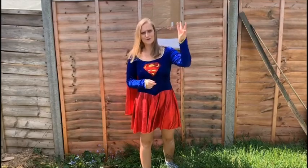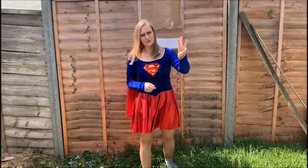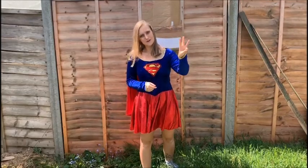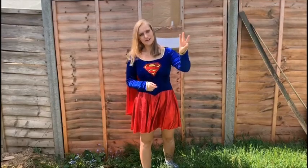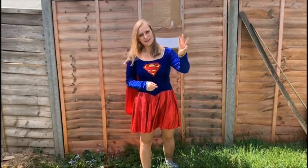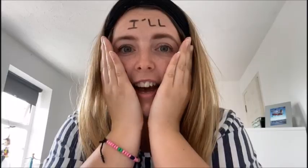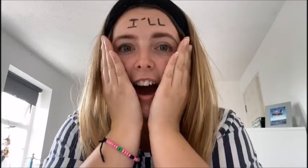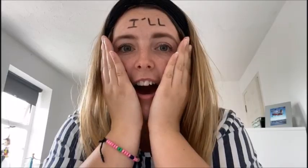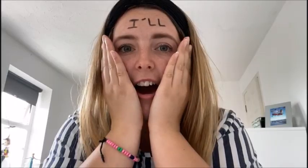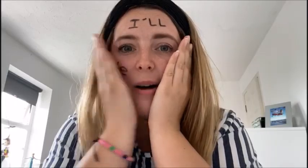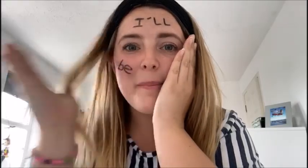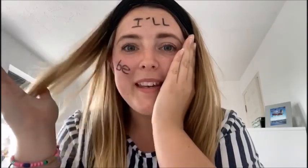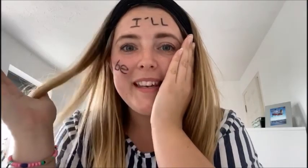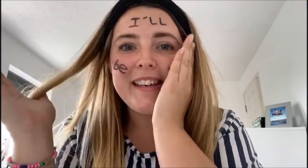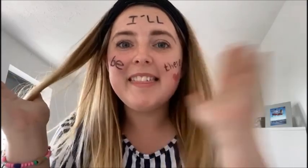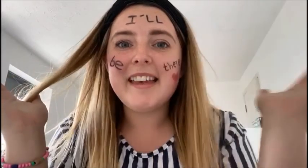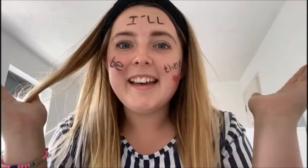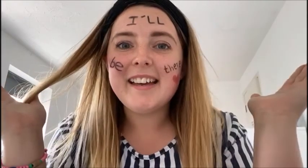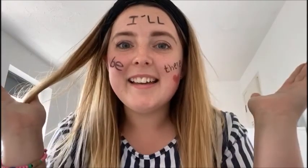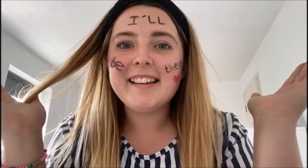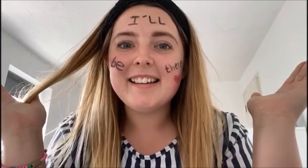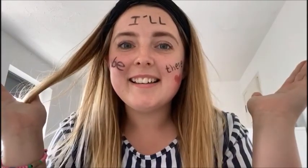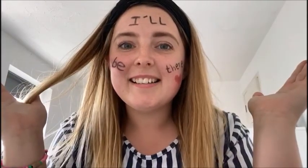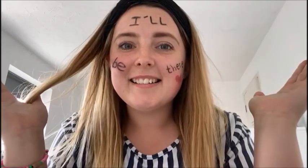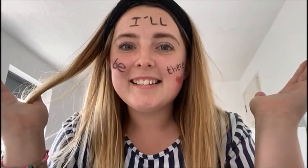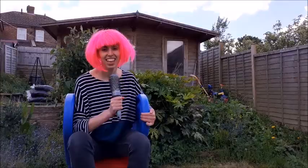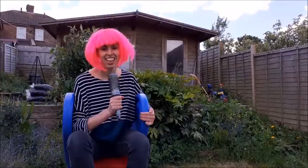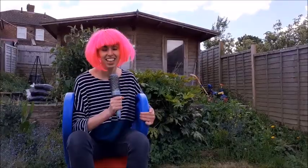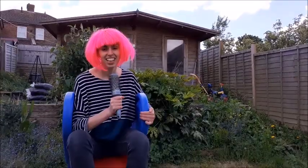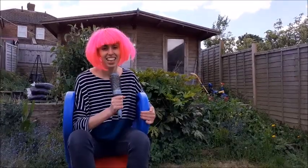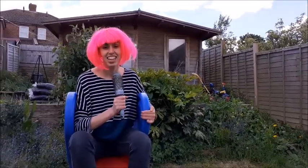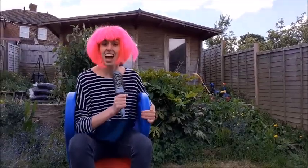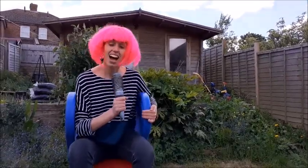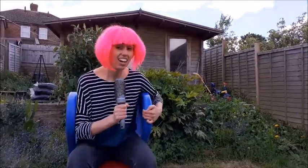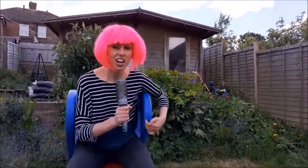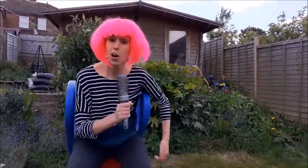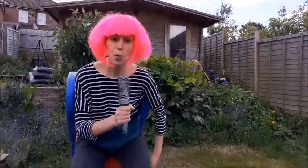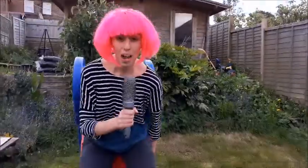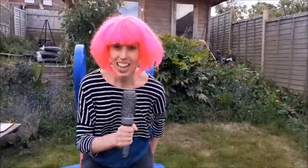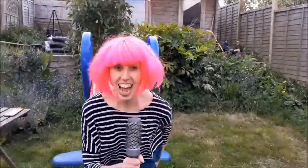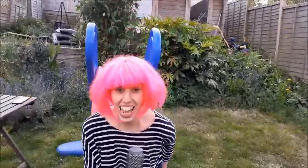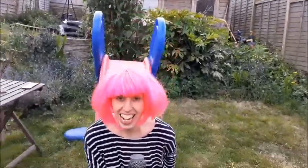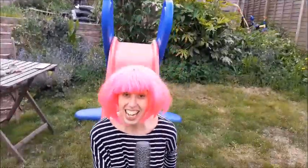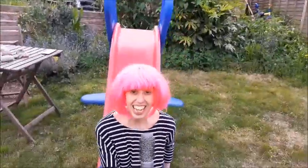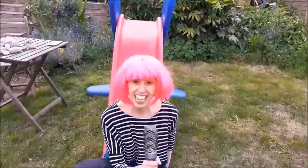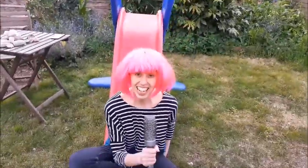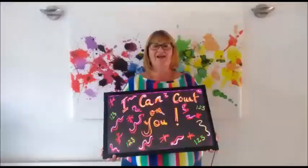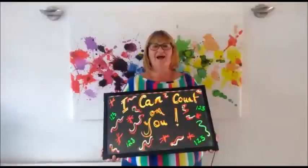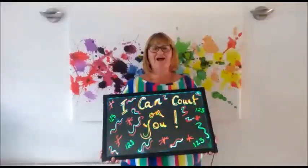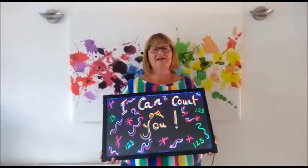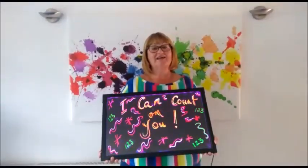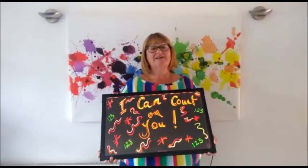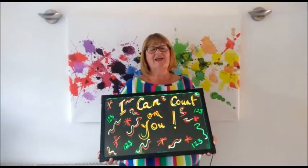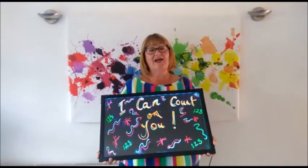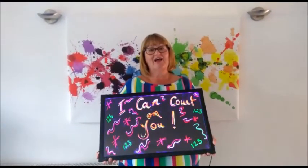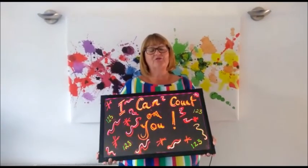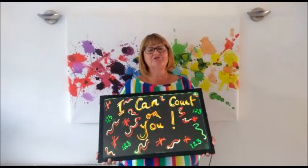I'll be there. I know when I need it I can count